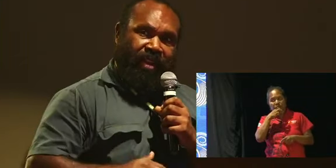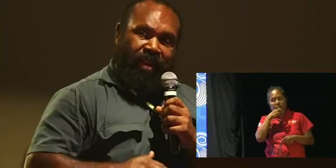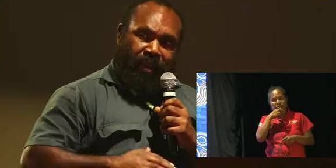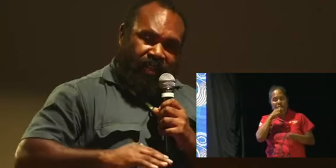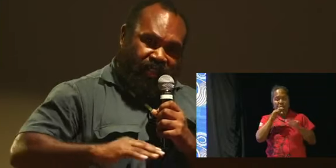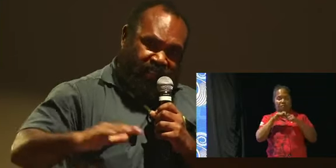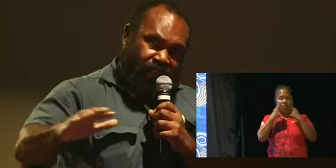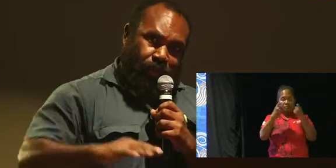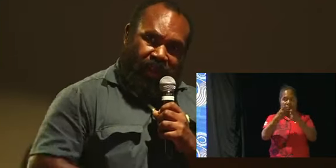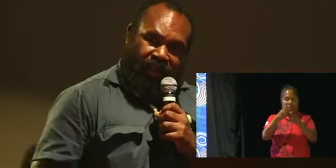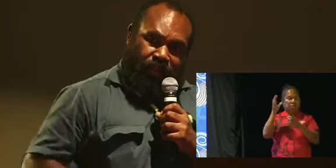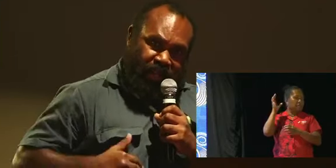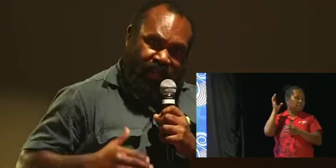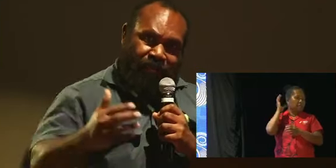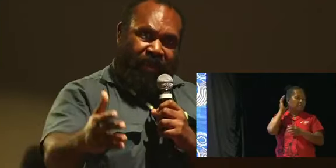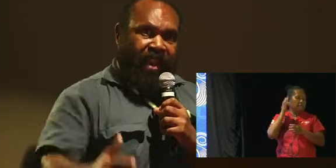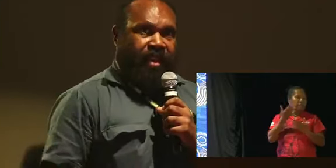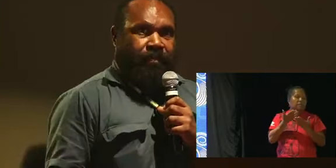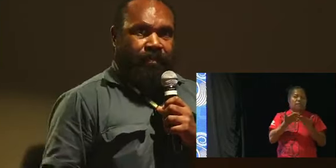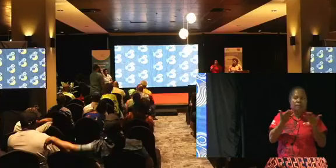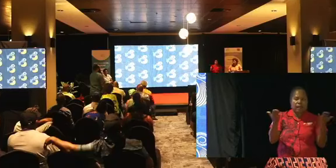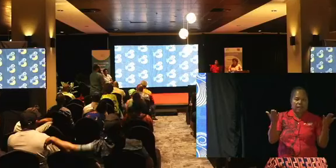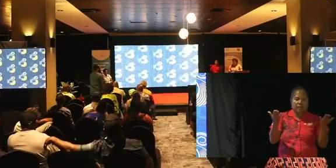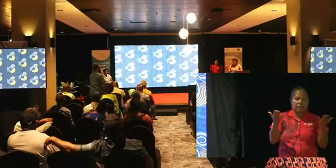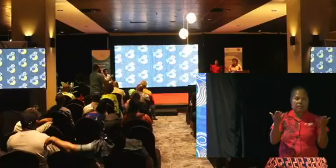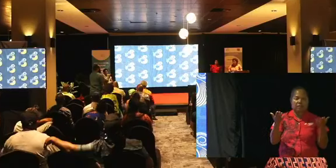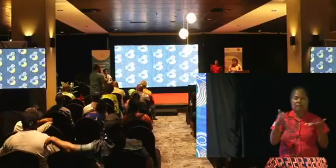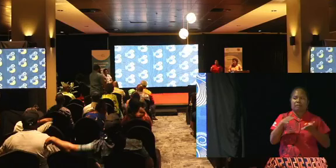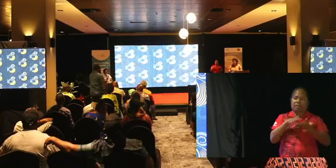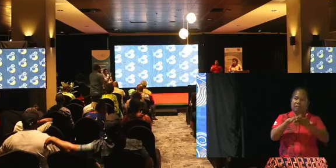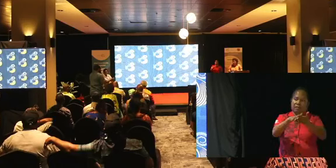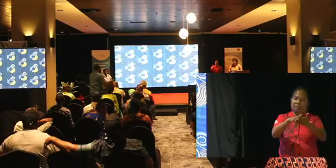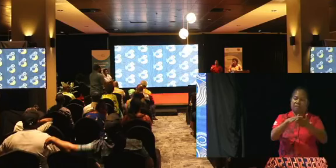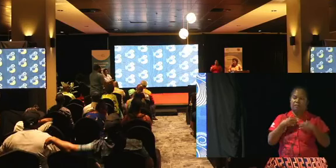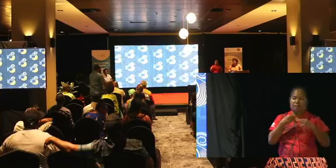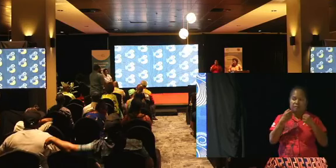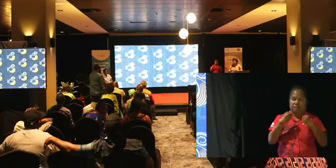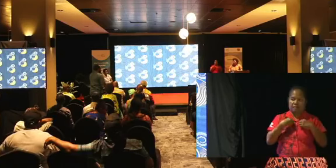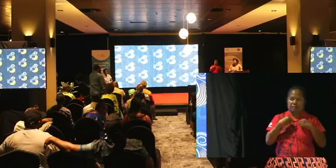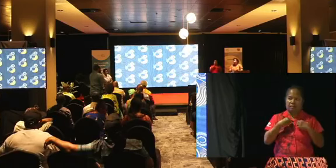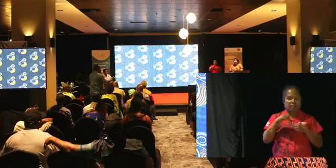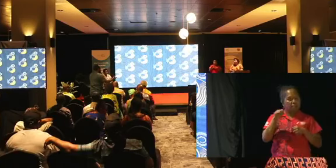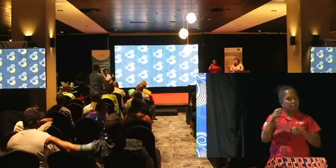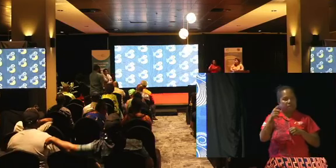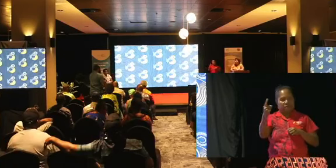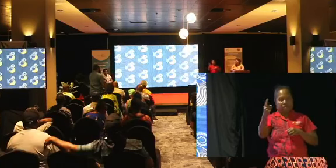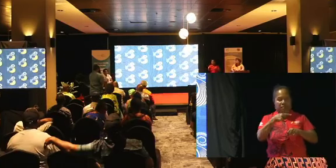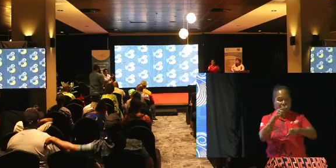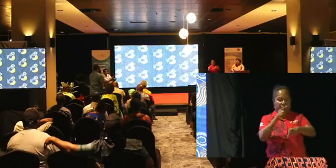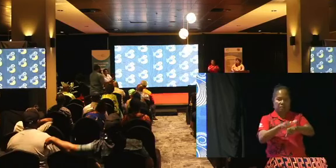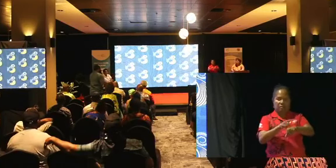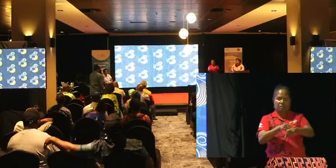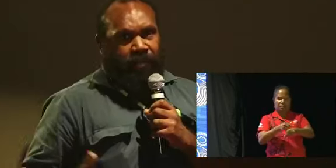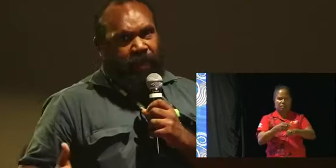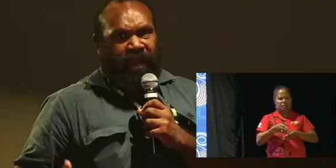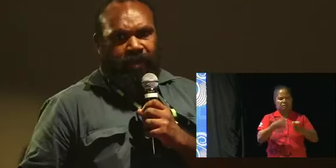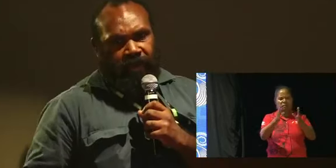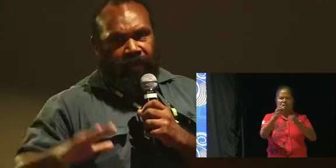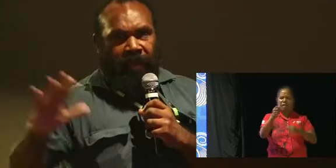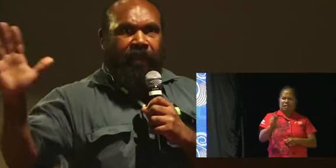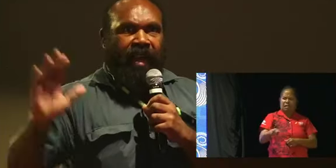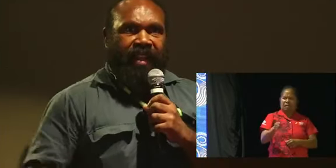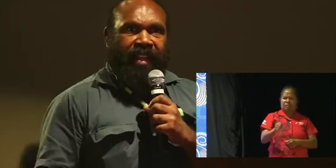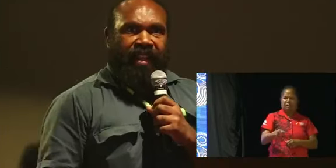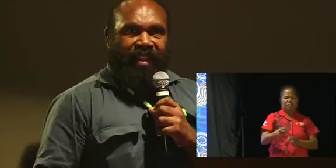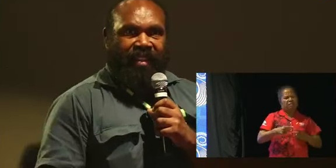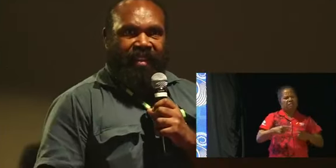kind system where you can be in him. Suppose me pay no come lo time. By you pa kisi me lo court. Me pelas man